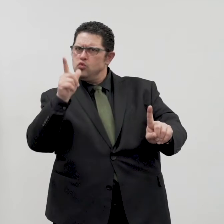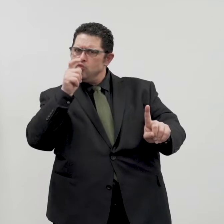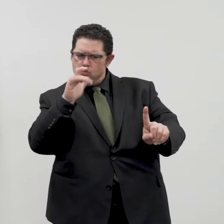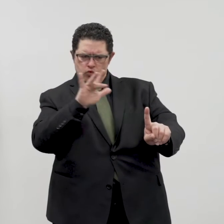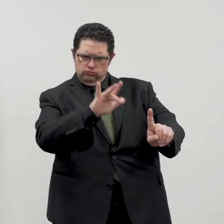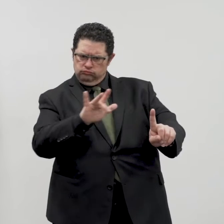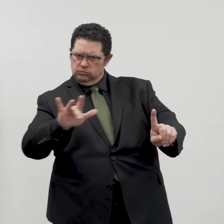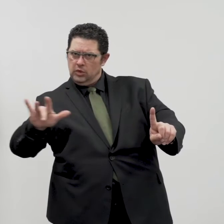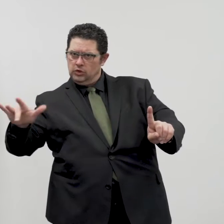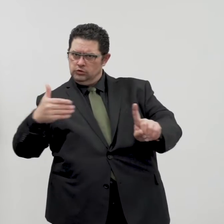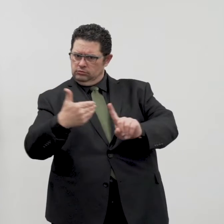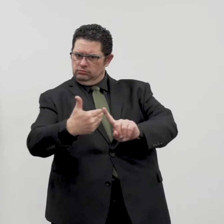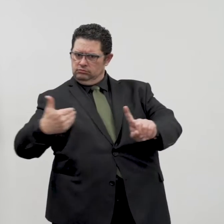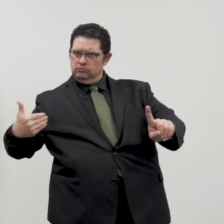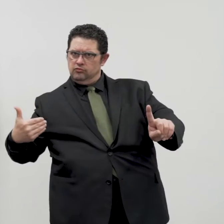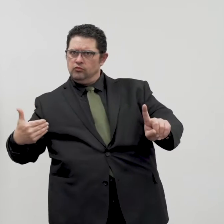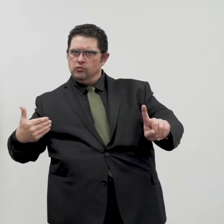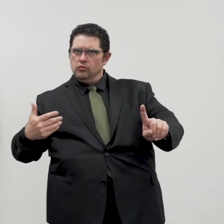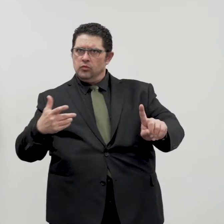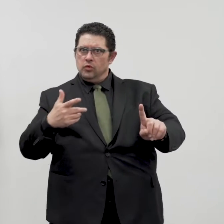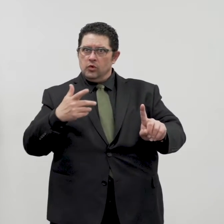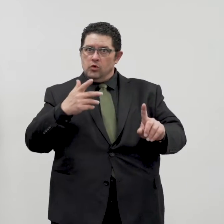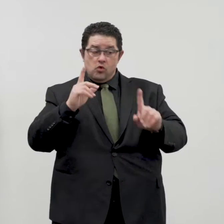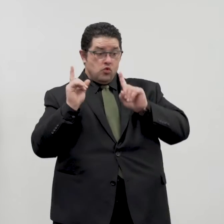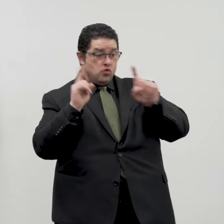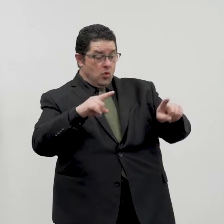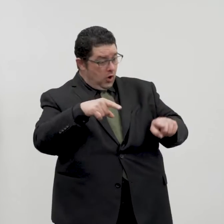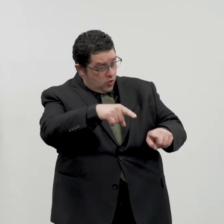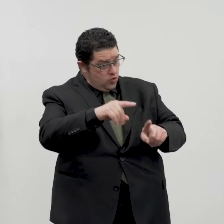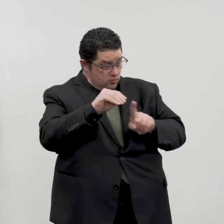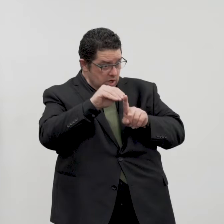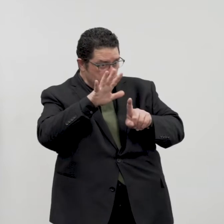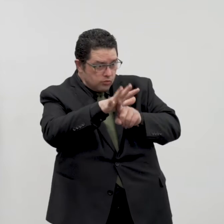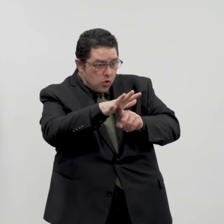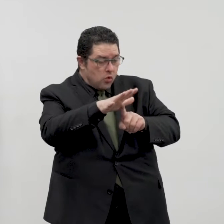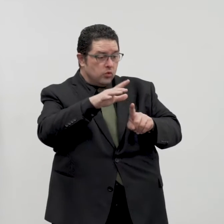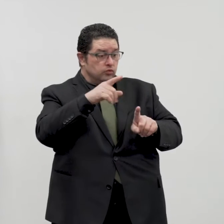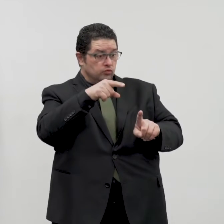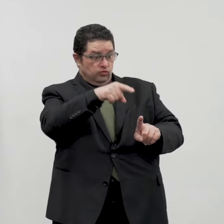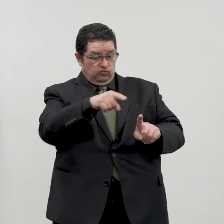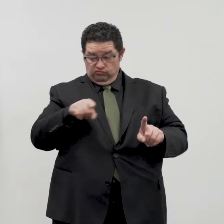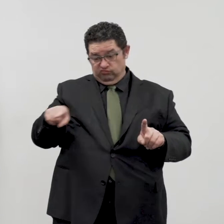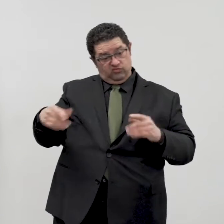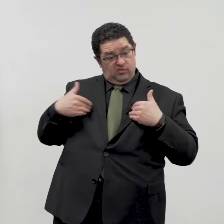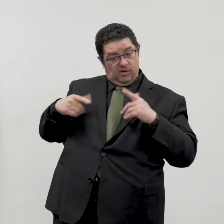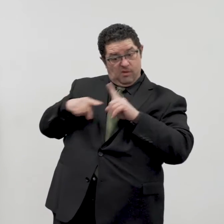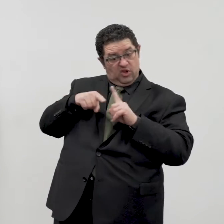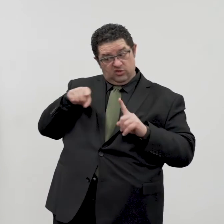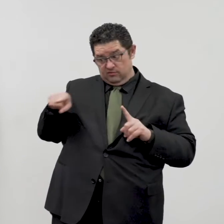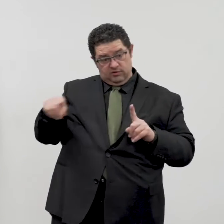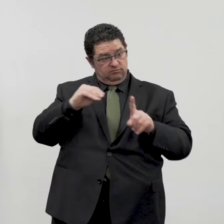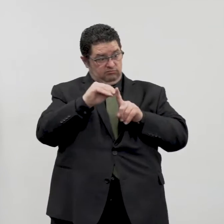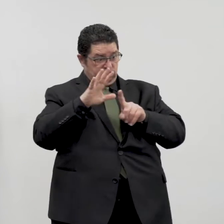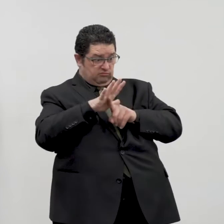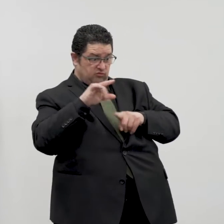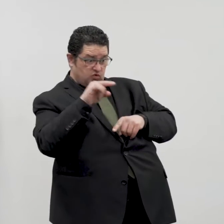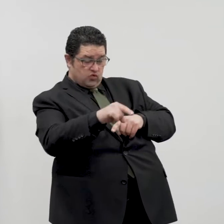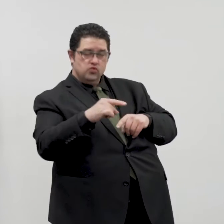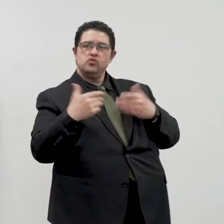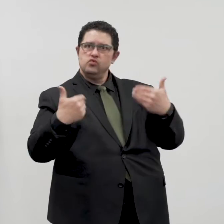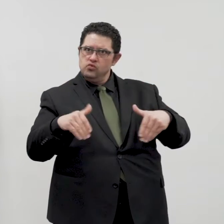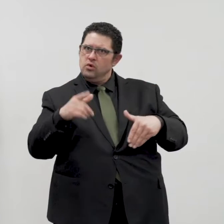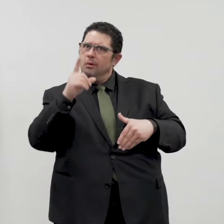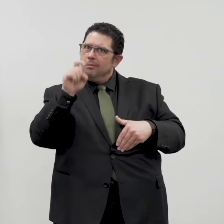our community going out and talking to people who have been exposed to someone who has tested positive. And those folks need to be tested. They may need to